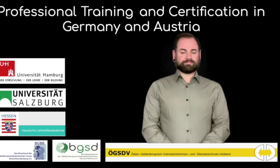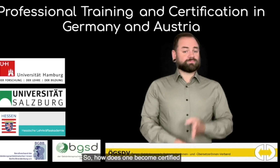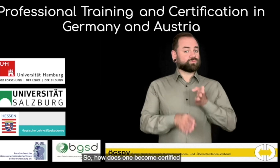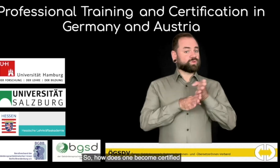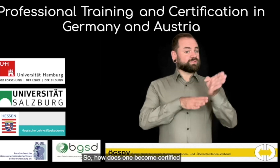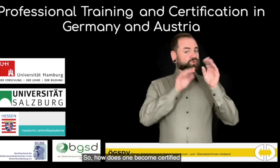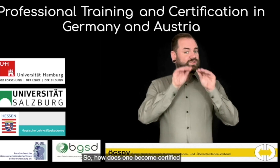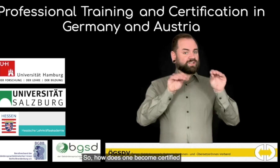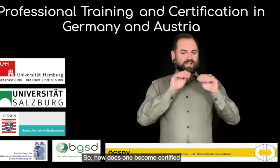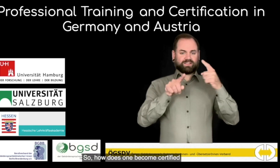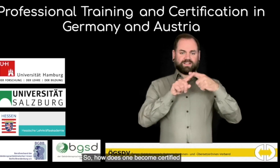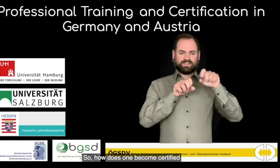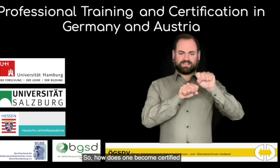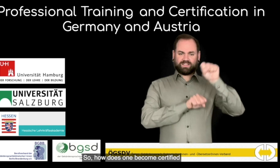as an interpreter in Germany and Austria?